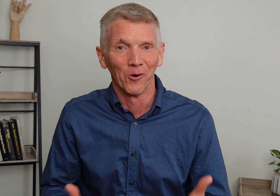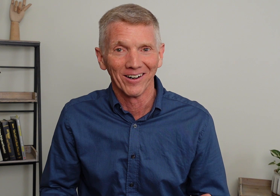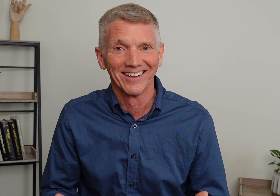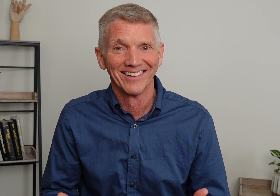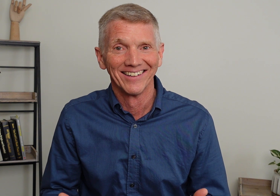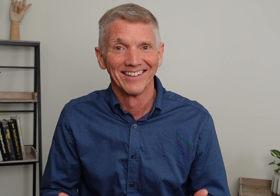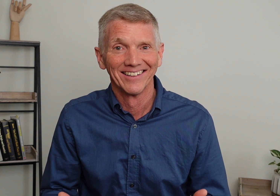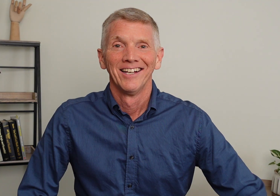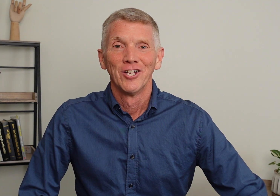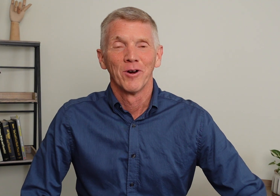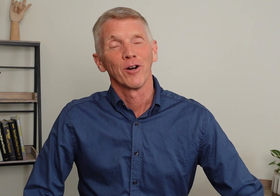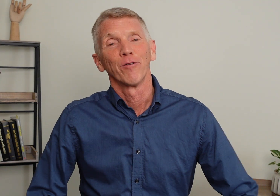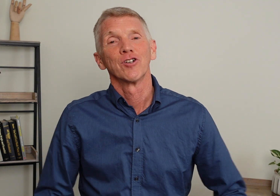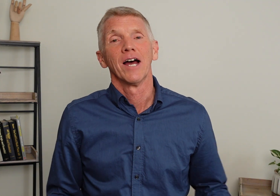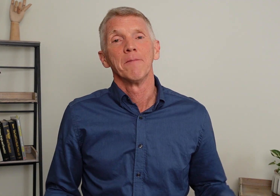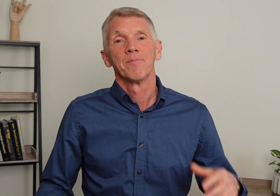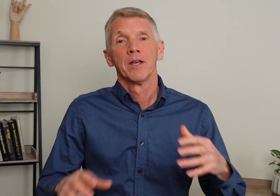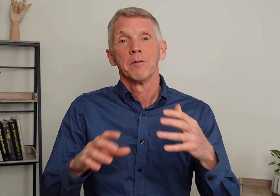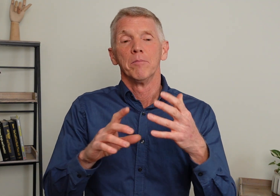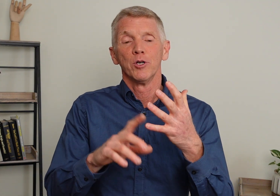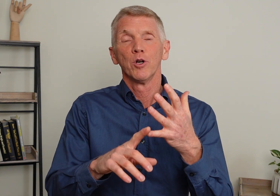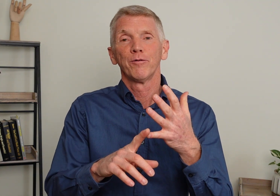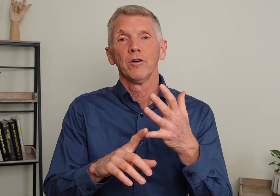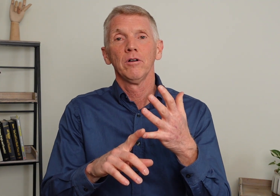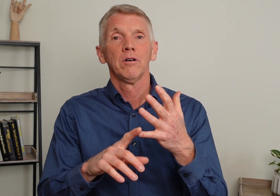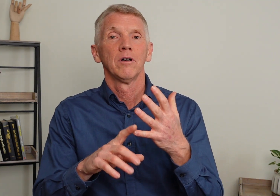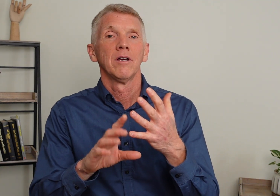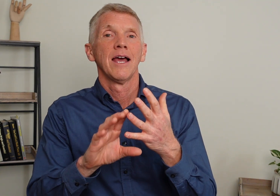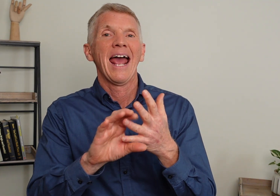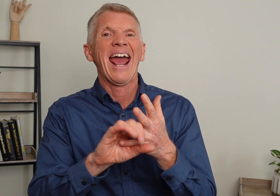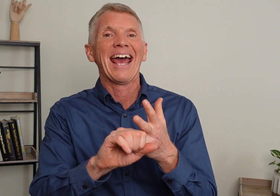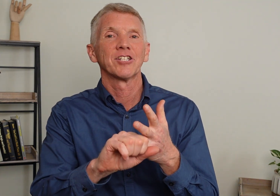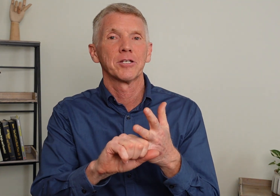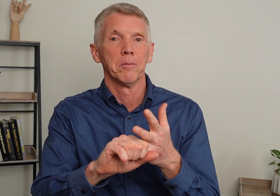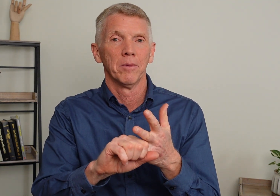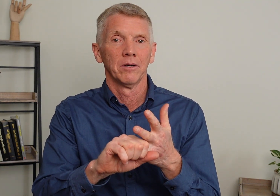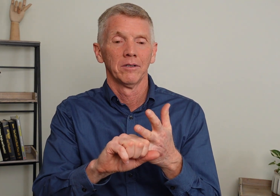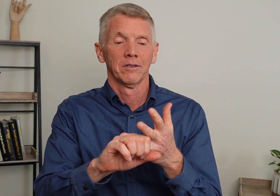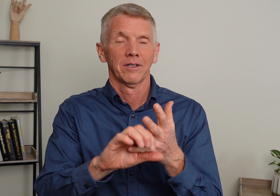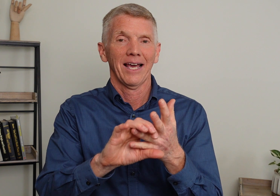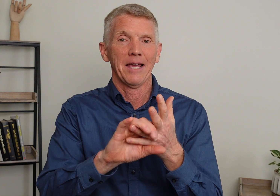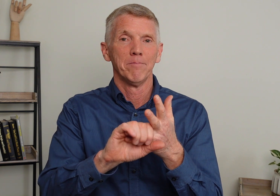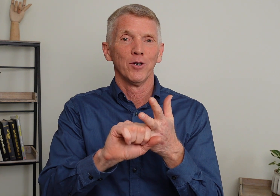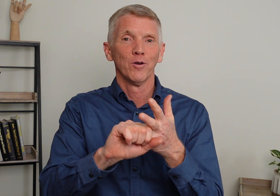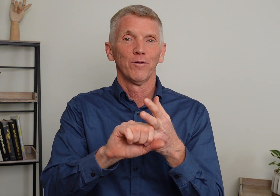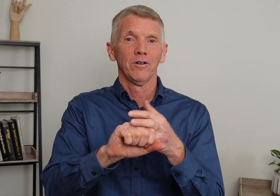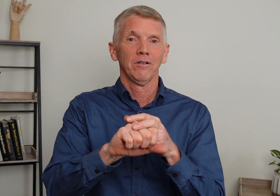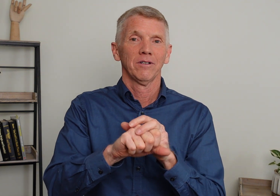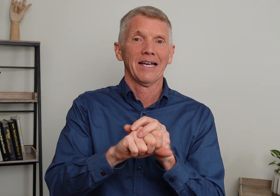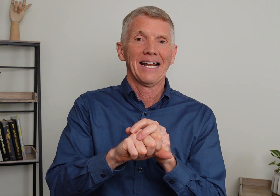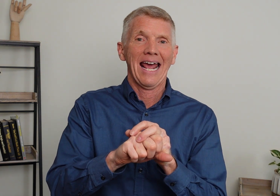work. So here's our first sign. Beautiful, handsome. Okay, beautiful and